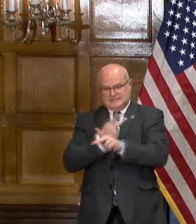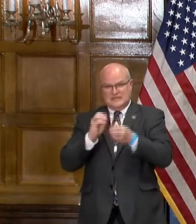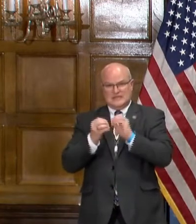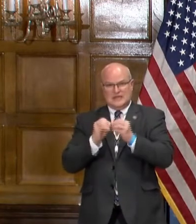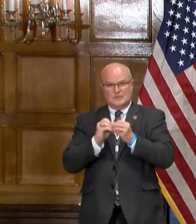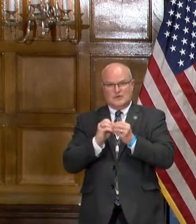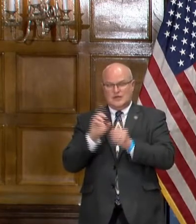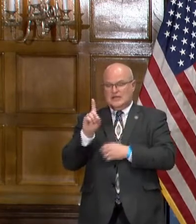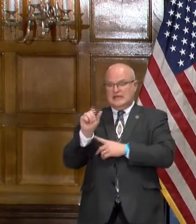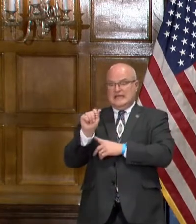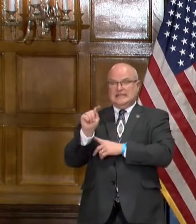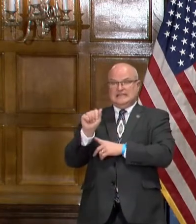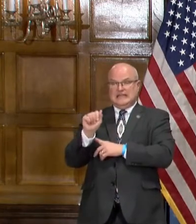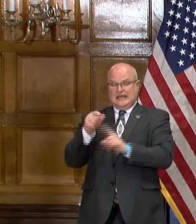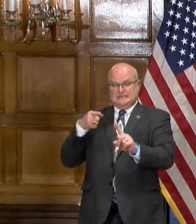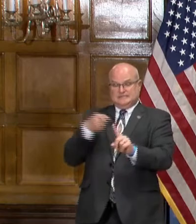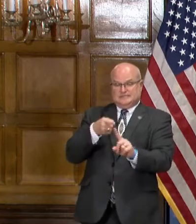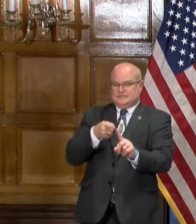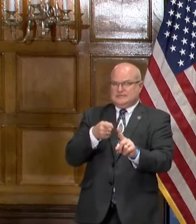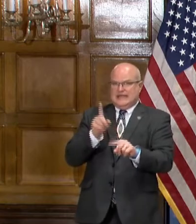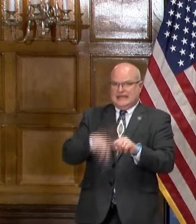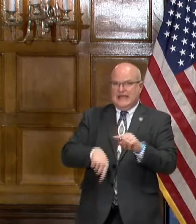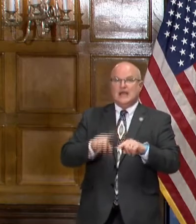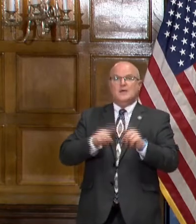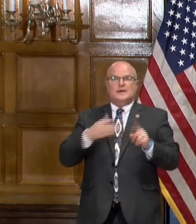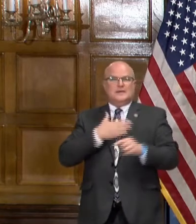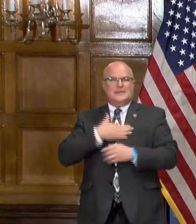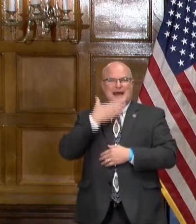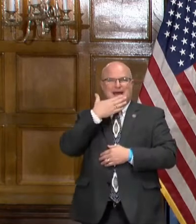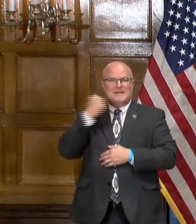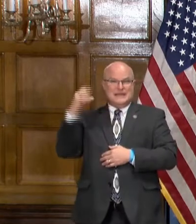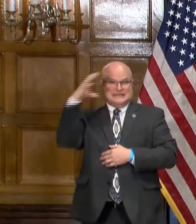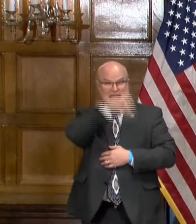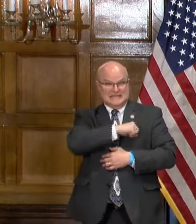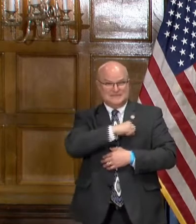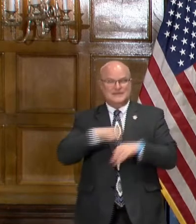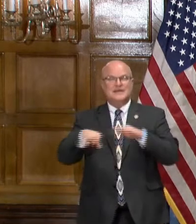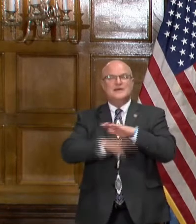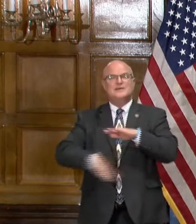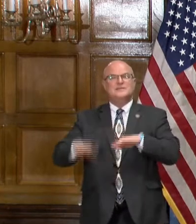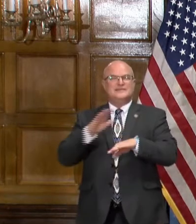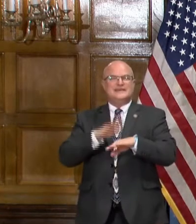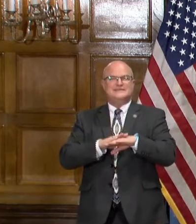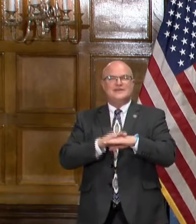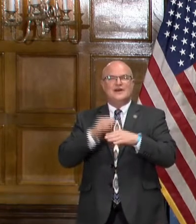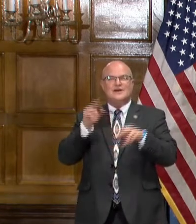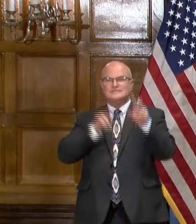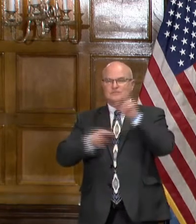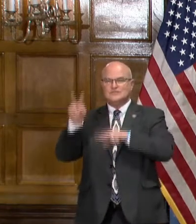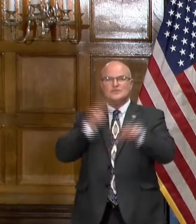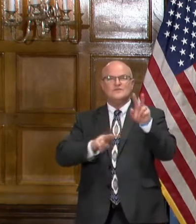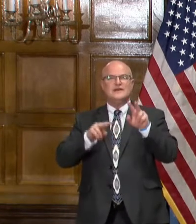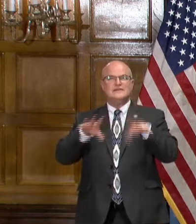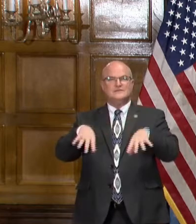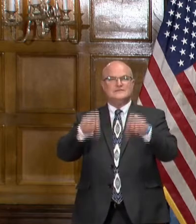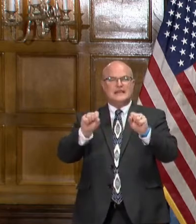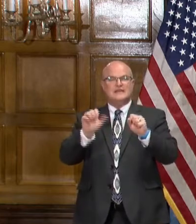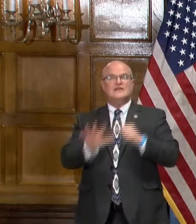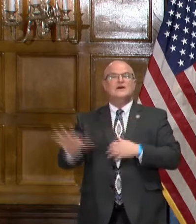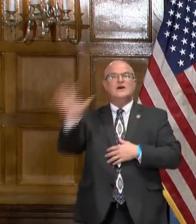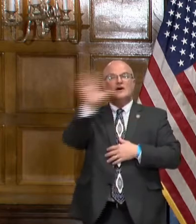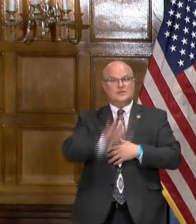data source that I can point to, but that's my best estimate based upon the surveys that we've taken across